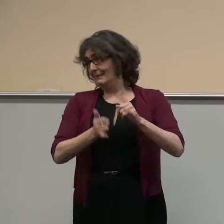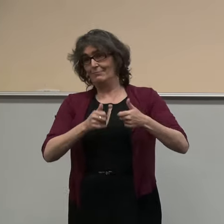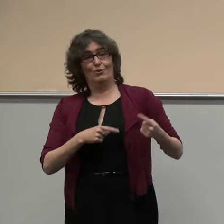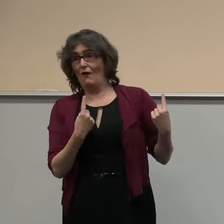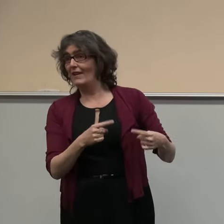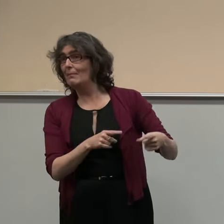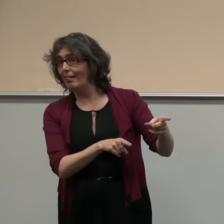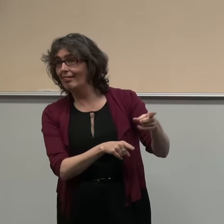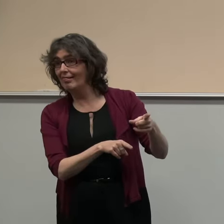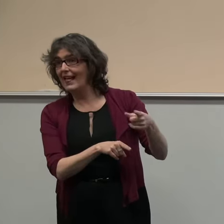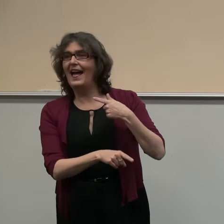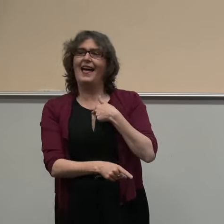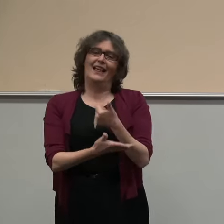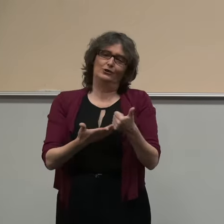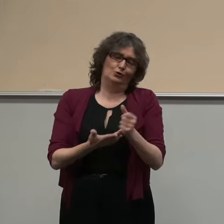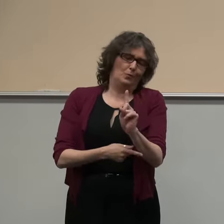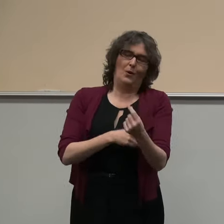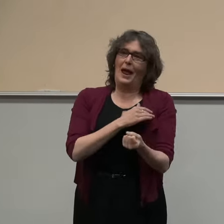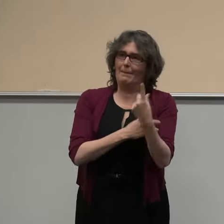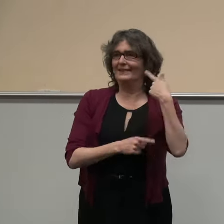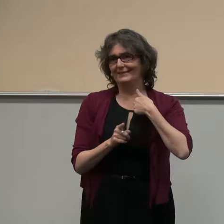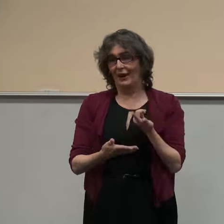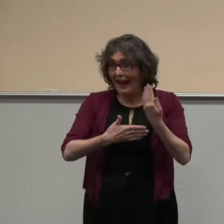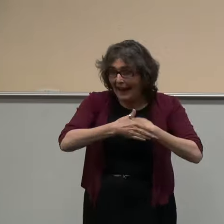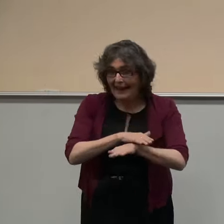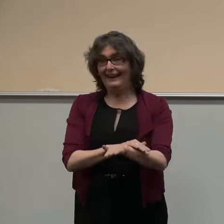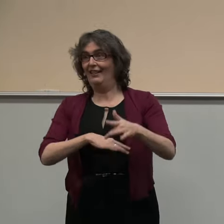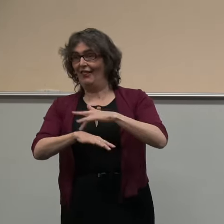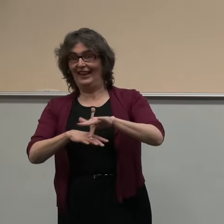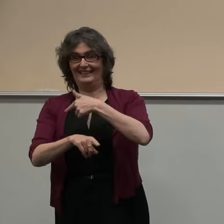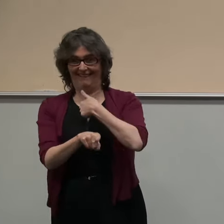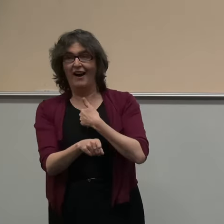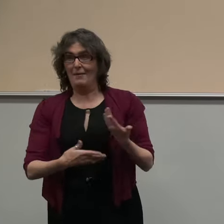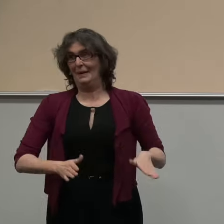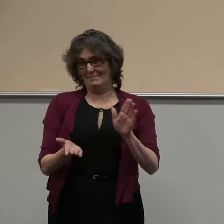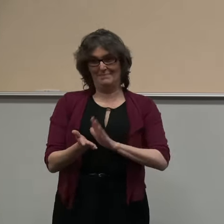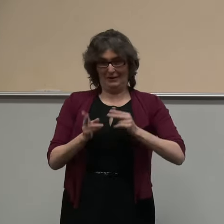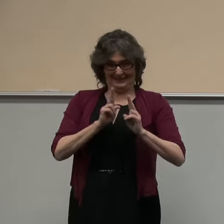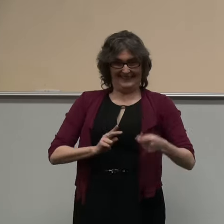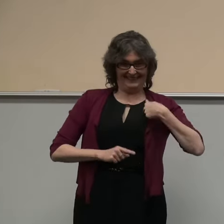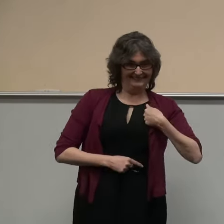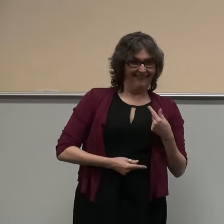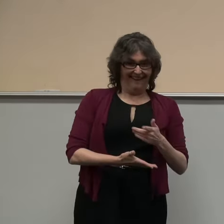then when you get in the auditorium, they're on the other side, and so you've booked seats in completely the wrong place.